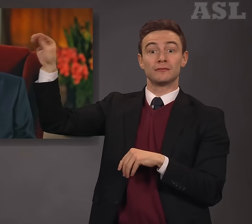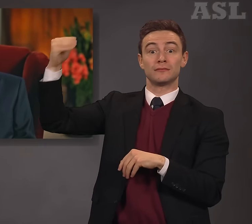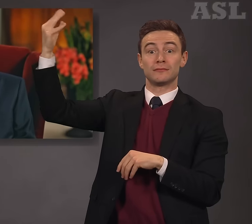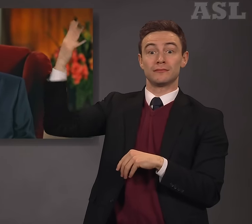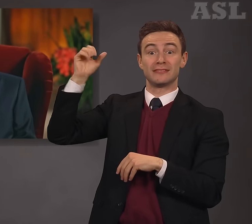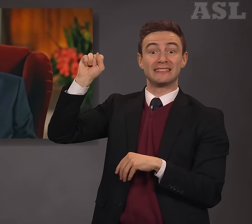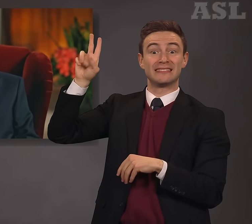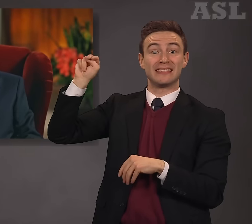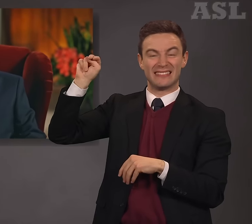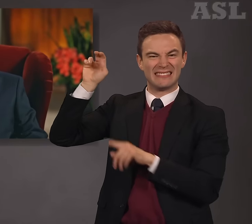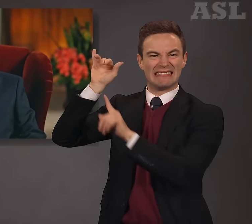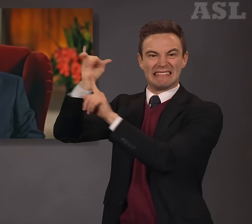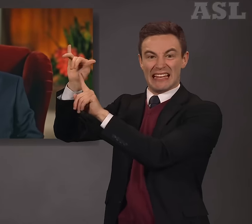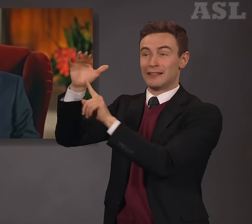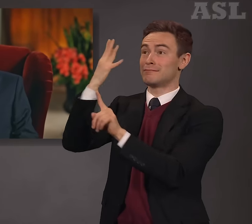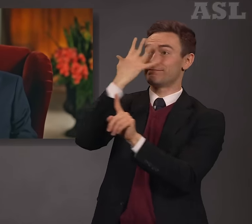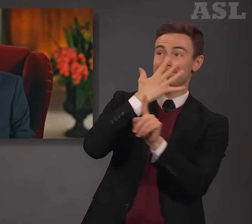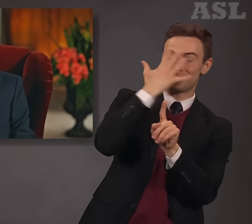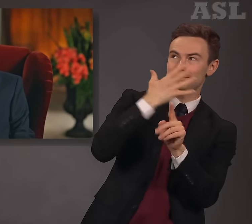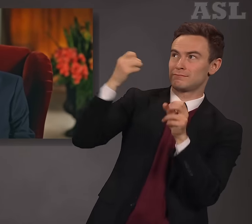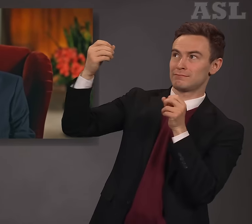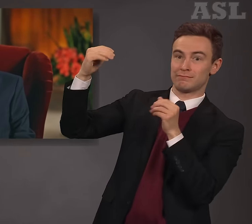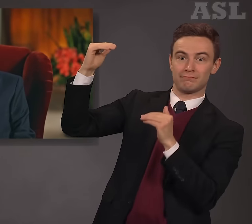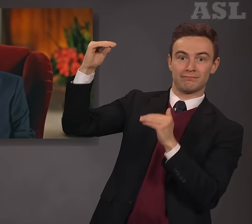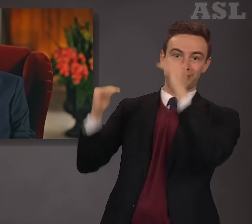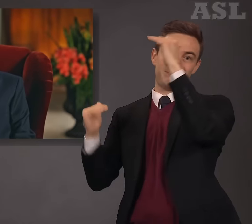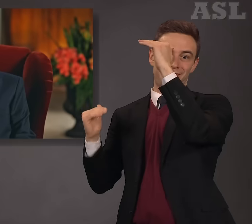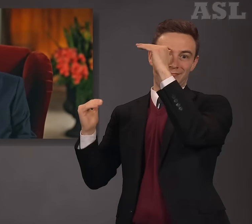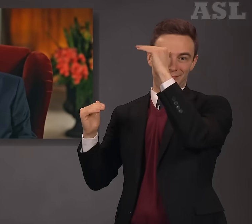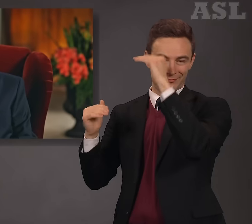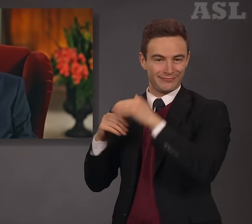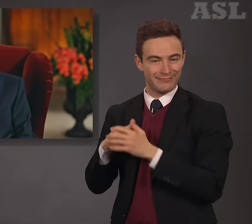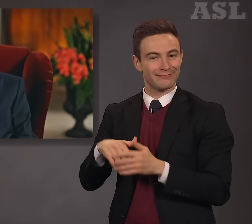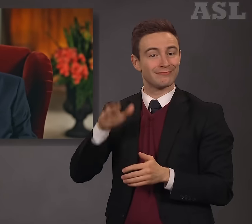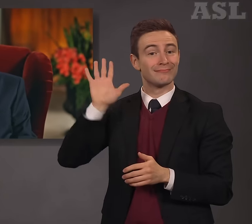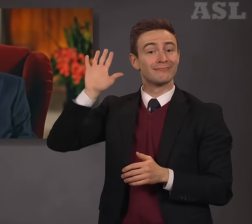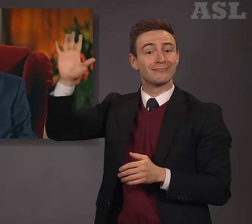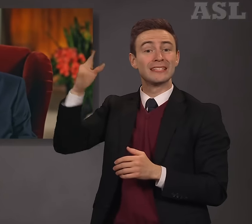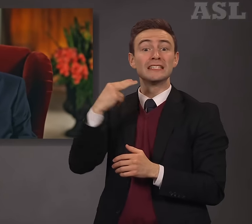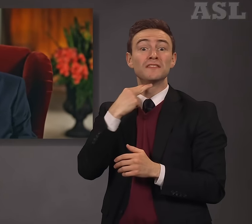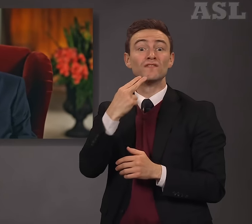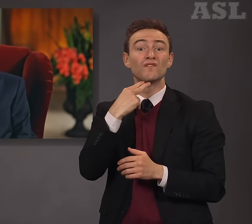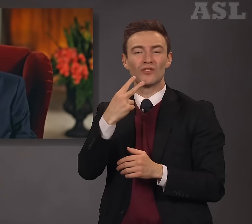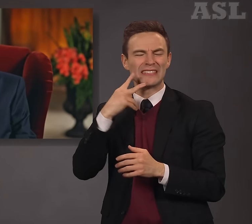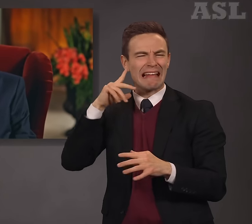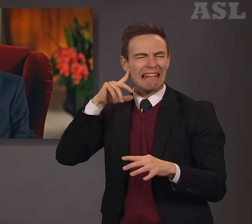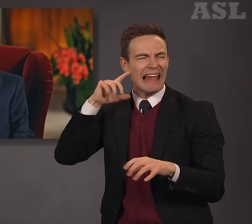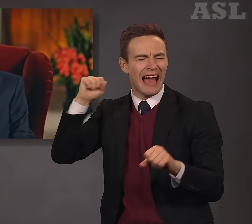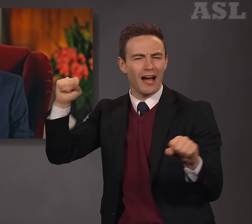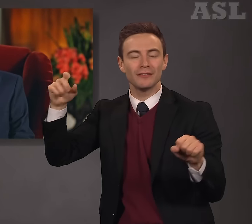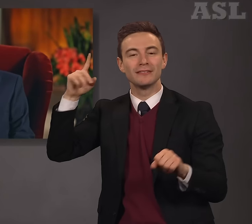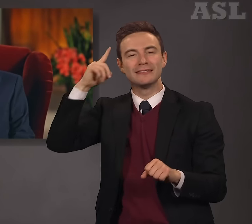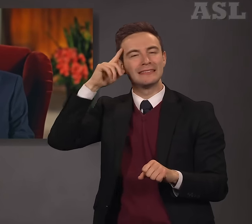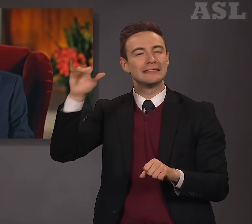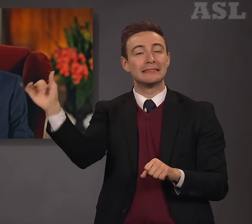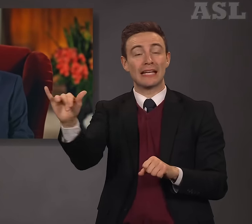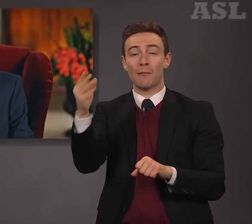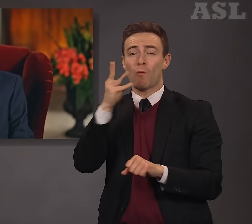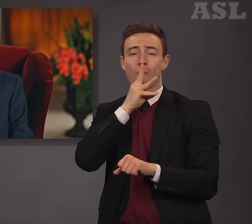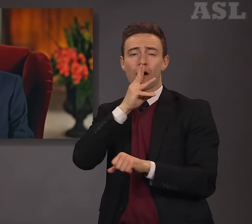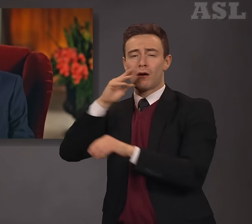sun, and his voice was as the sound of the rushing of great